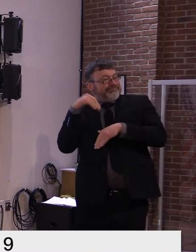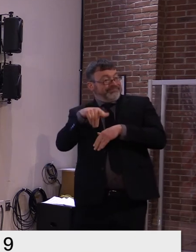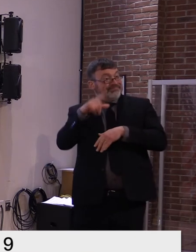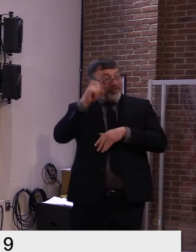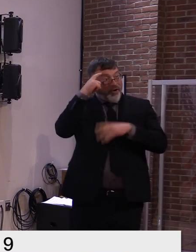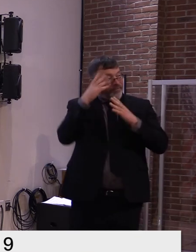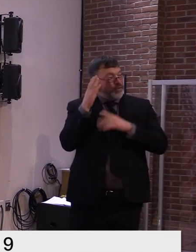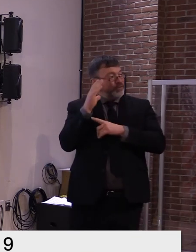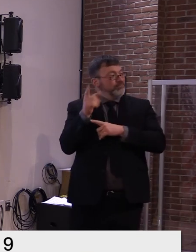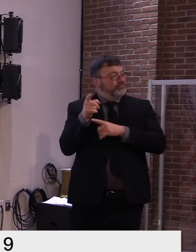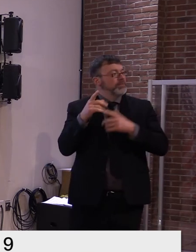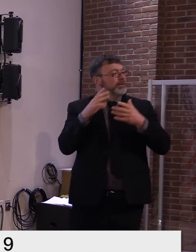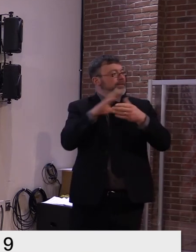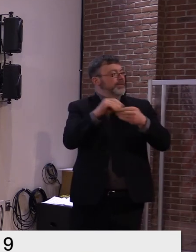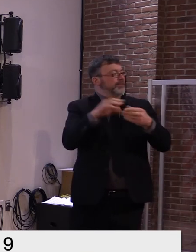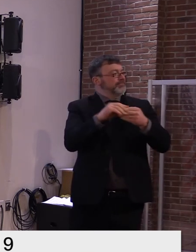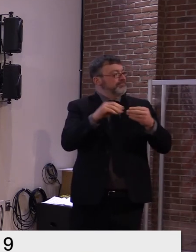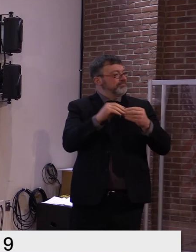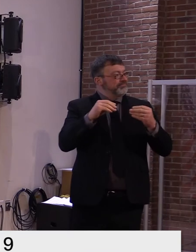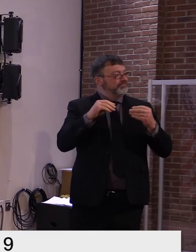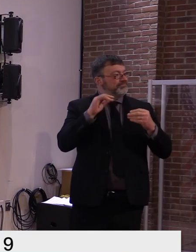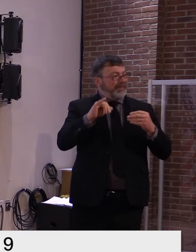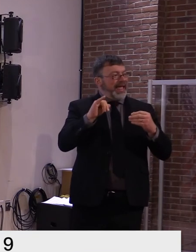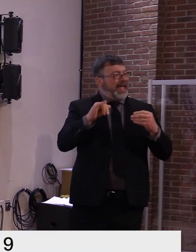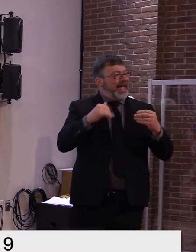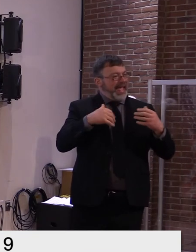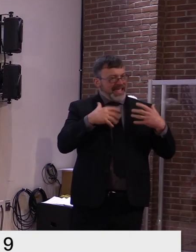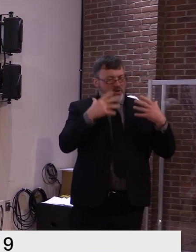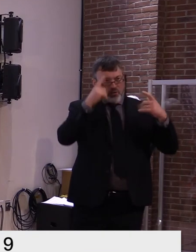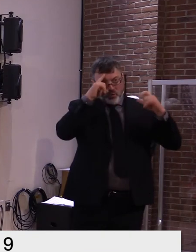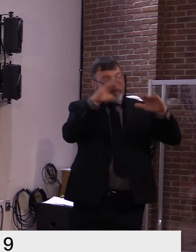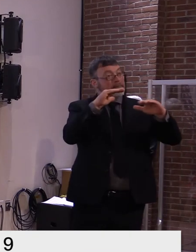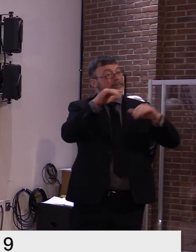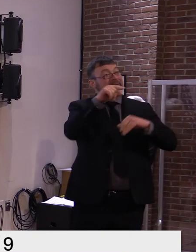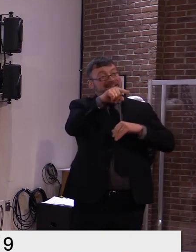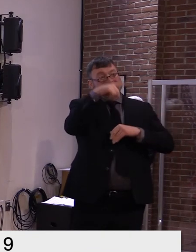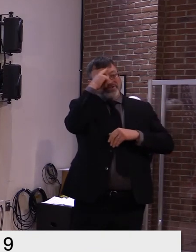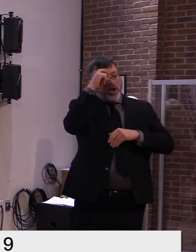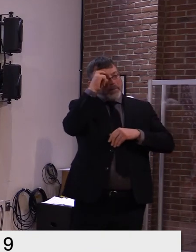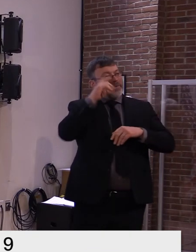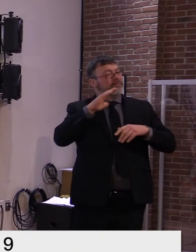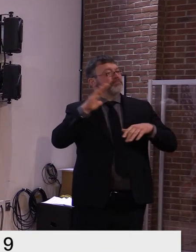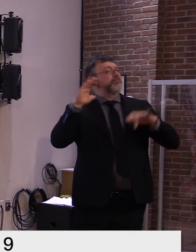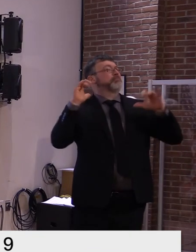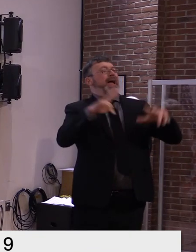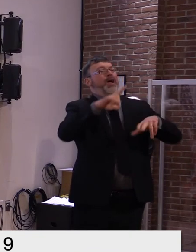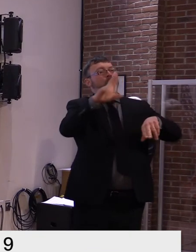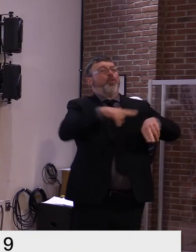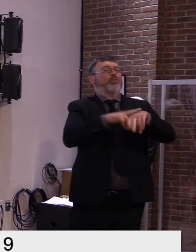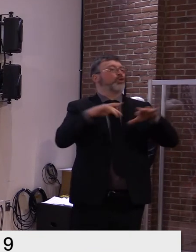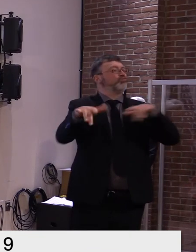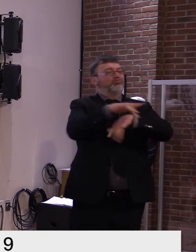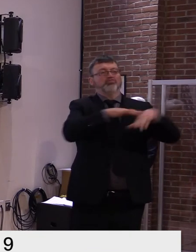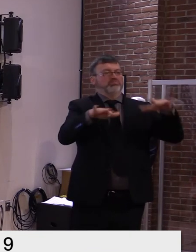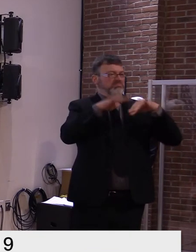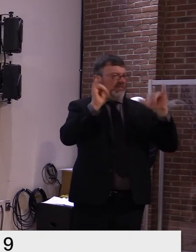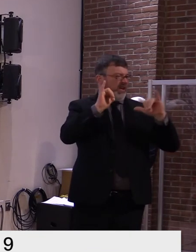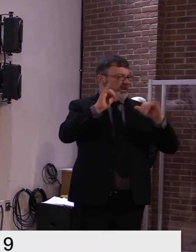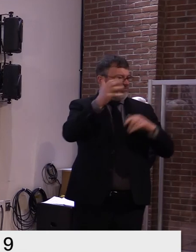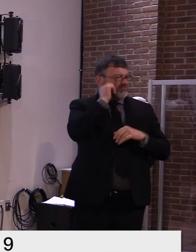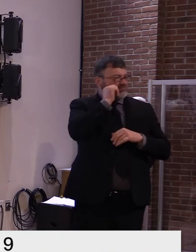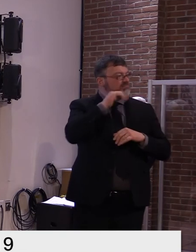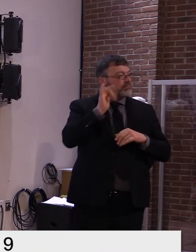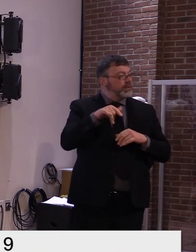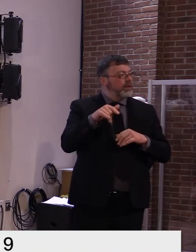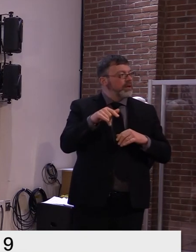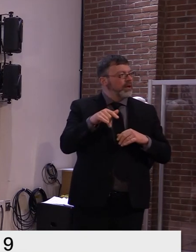this summer, possibly earlier. In your mind, what does that mean? What does feeling normal look like to you in terms of all the precautions that we're taking right now to